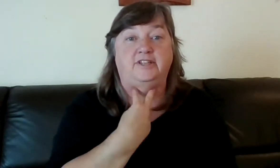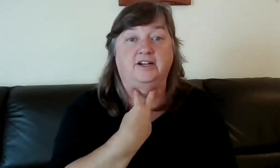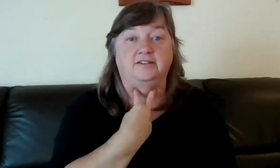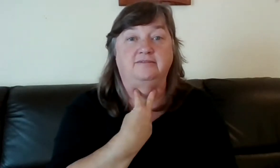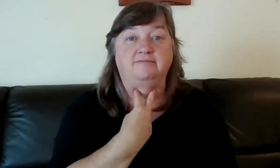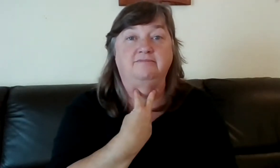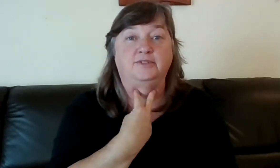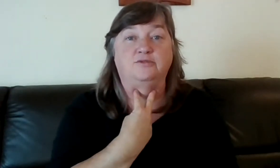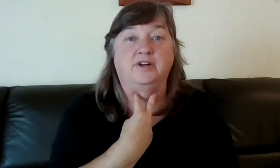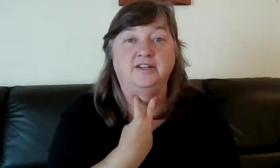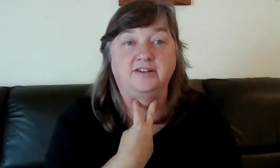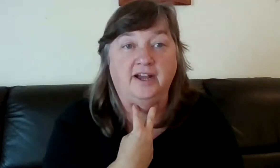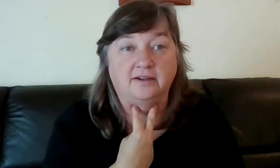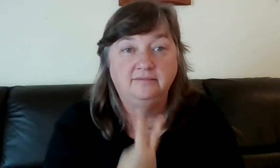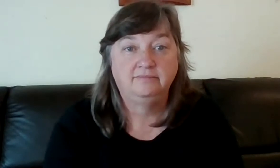Stuck. Goes right into your neck.